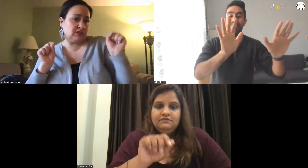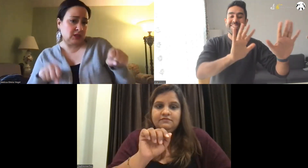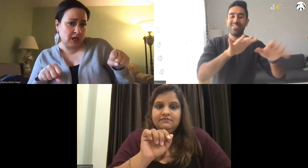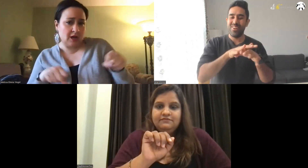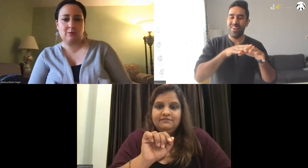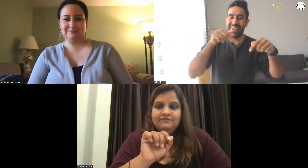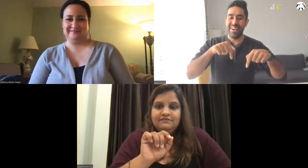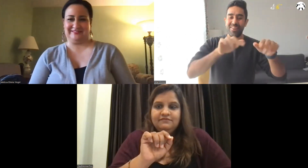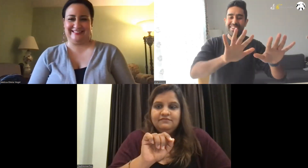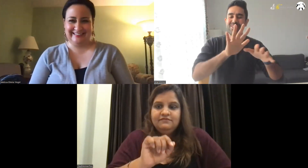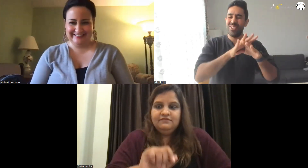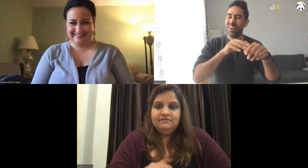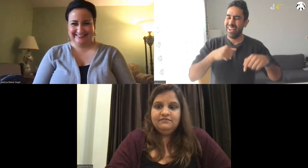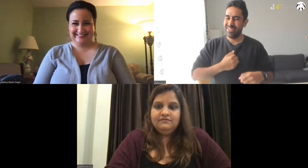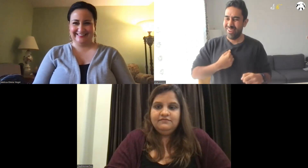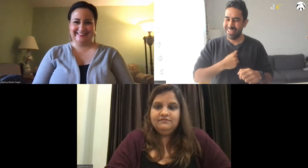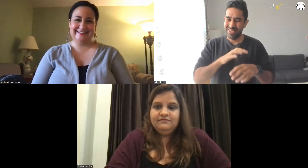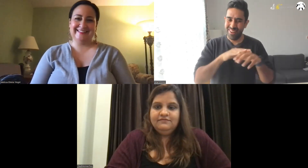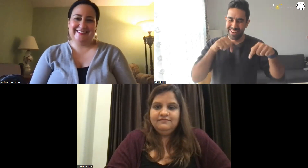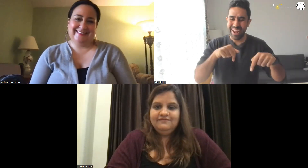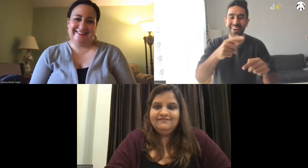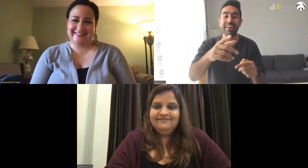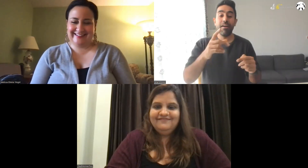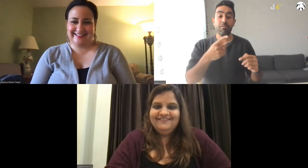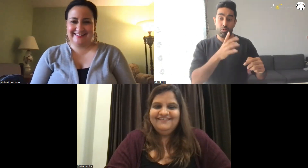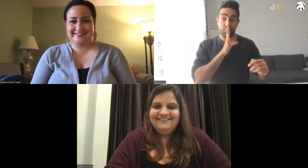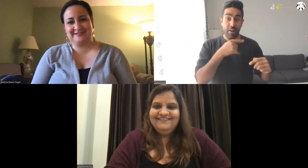do whatever I want. So that's the difference.